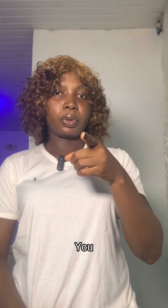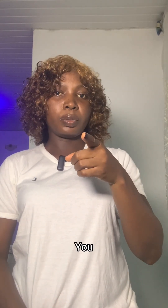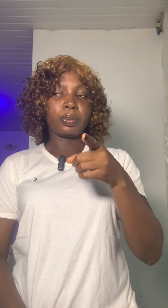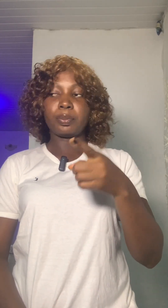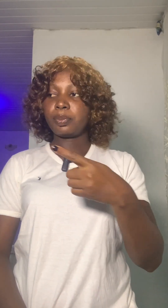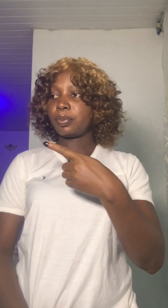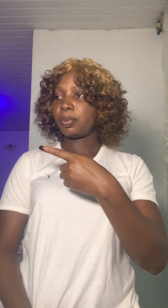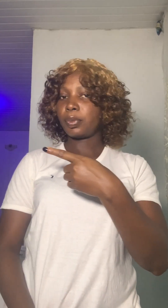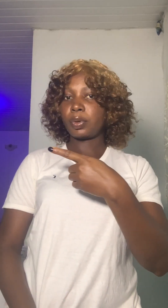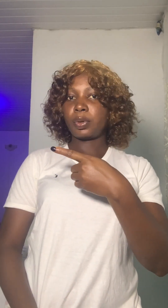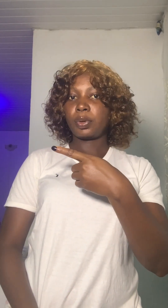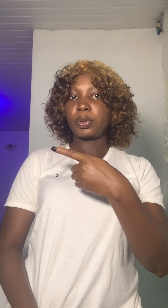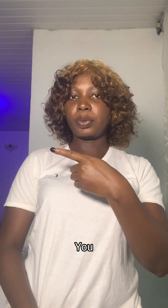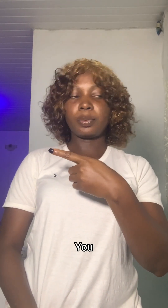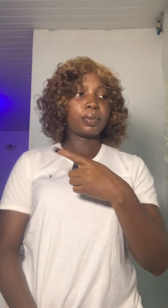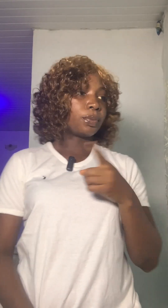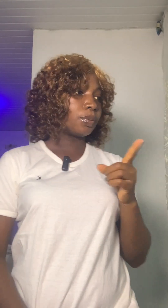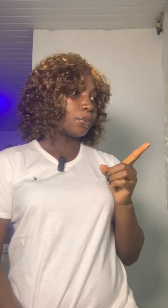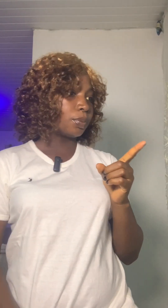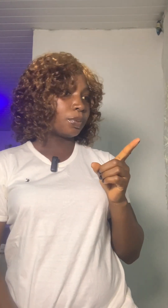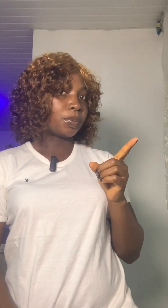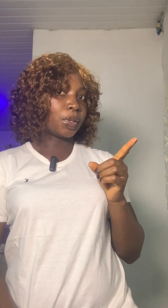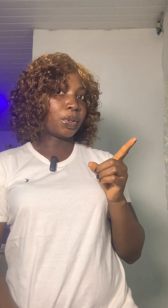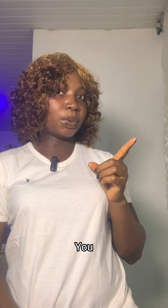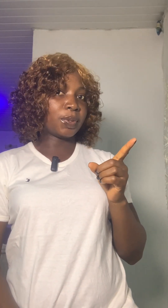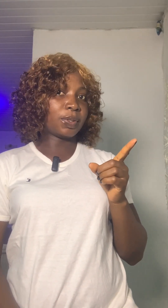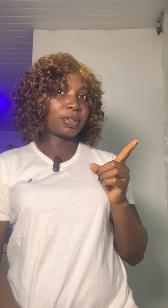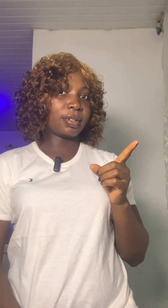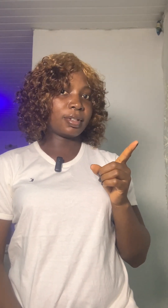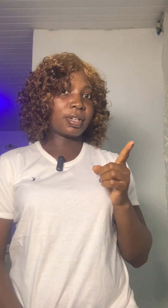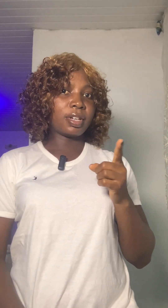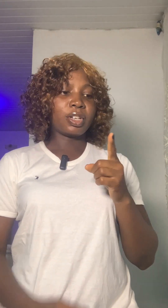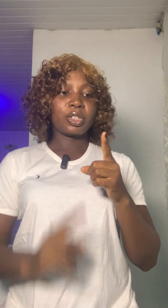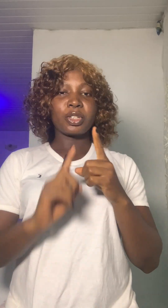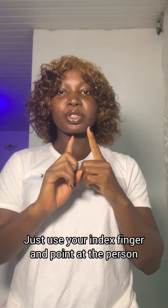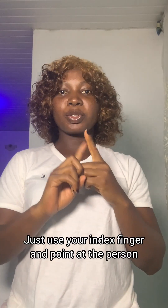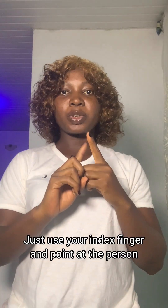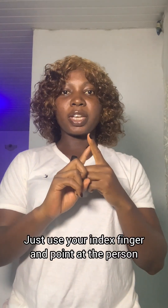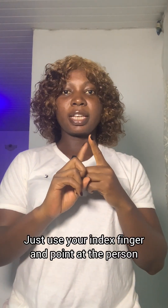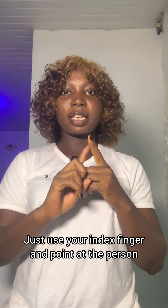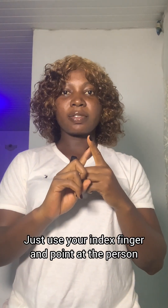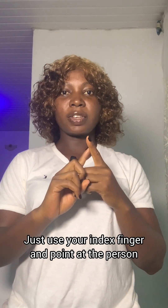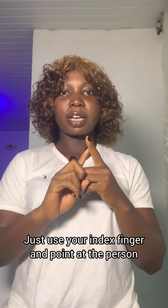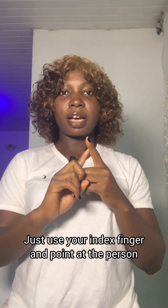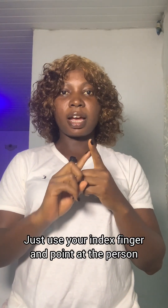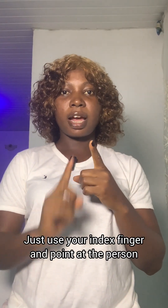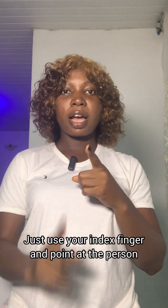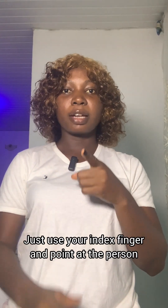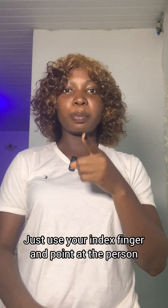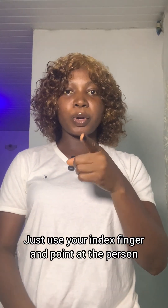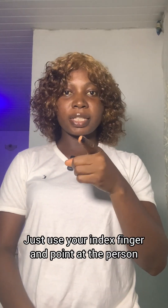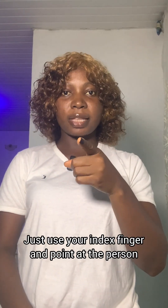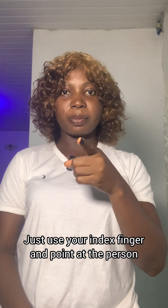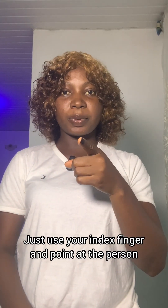you, you, you. Just use your index finger and point at the